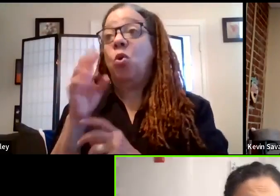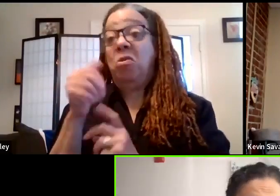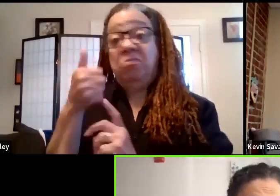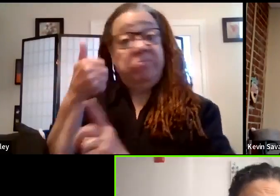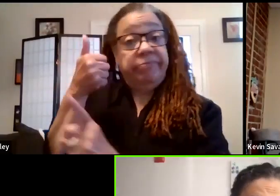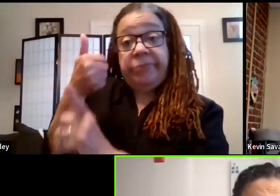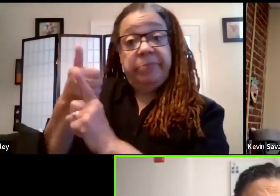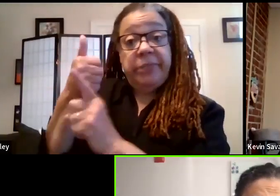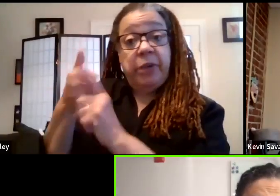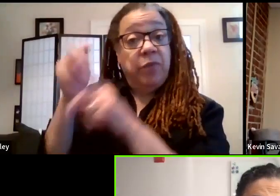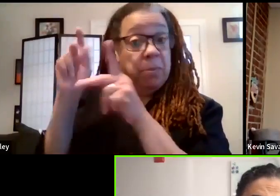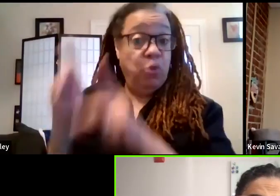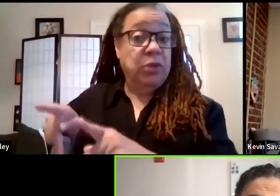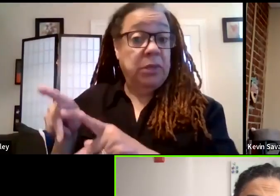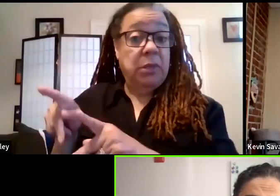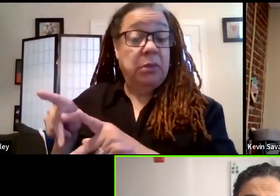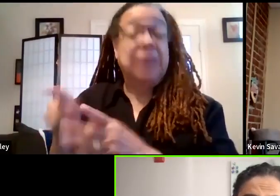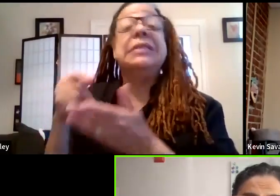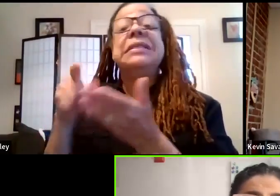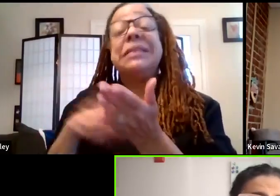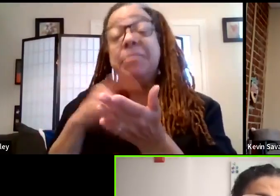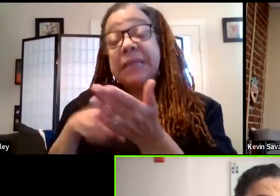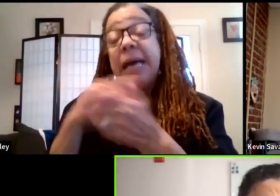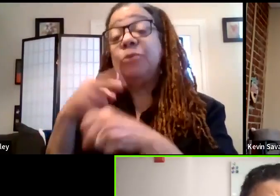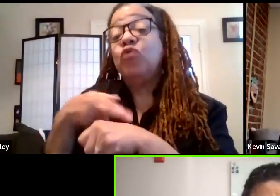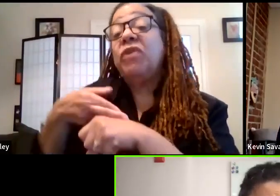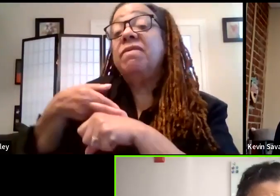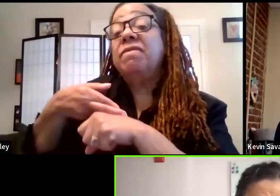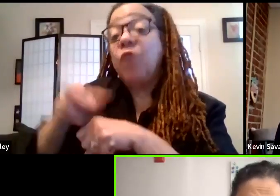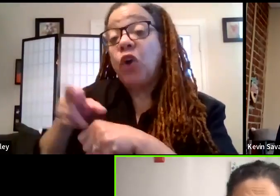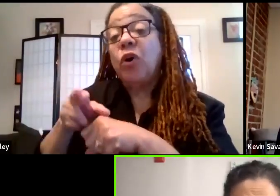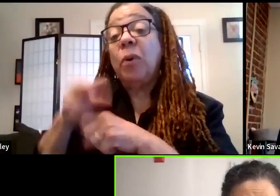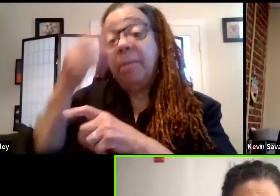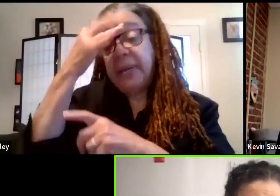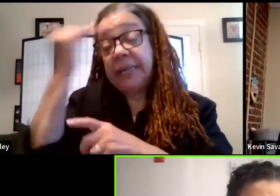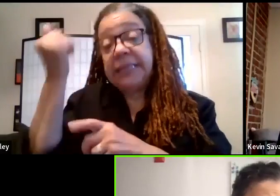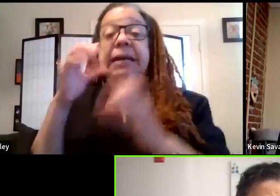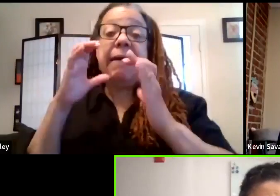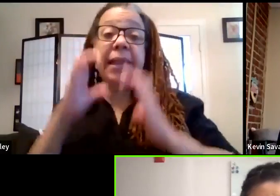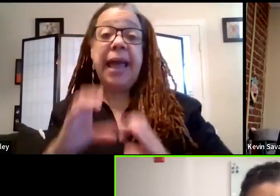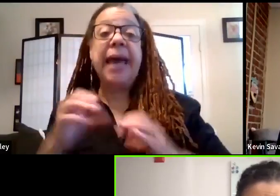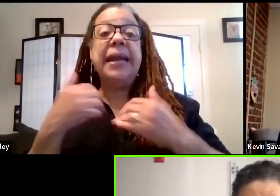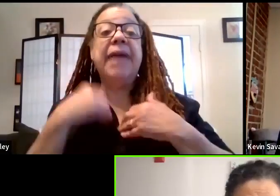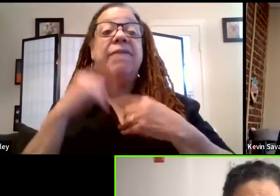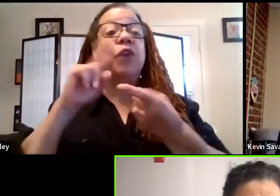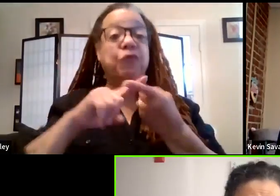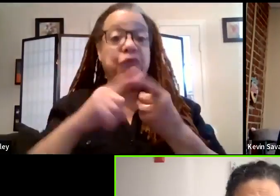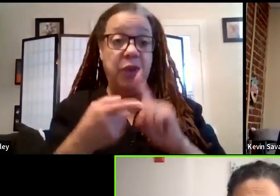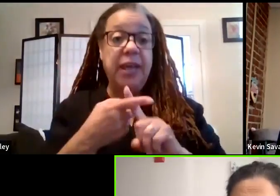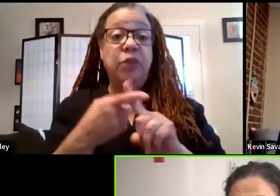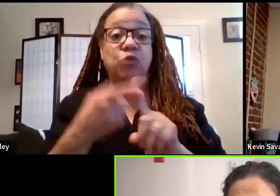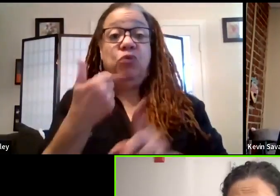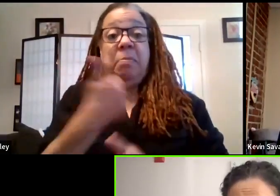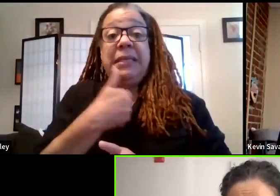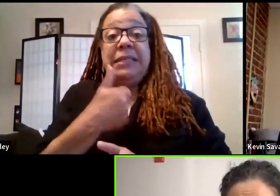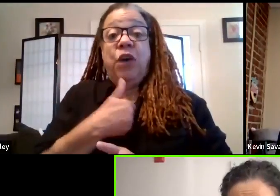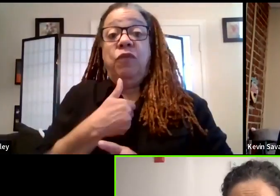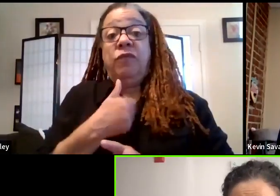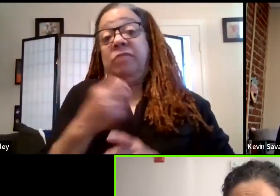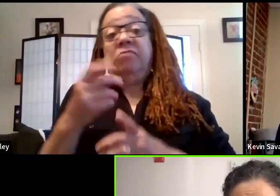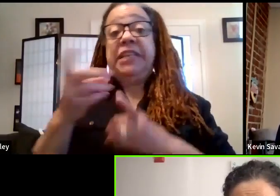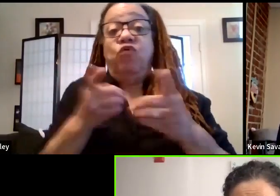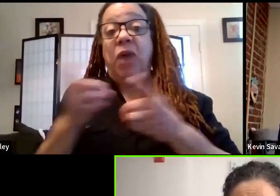themselves. Sometimes referrals come in because a client has a friend who's self-directing and needs some